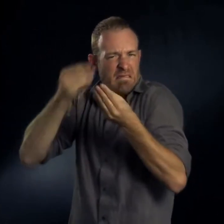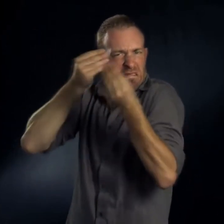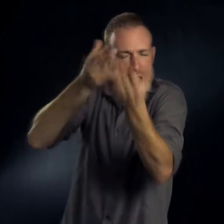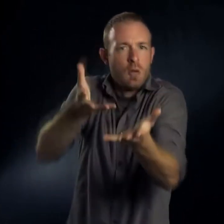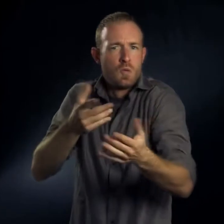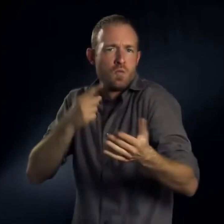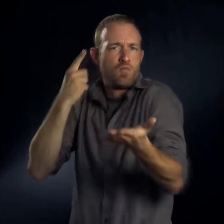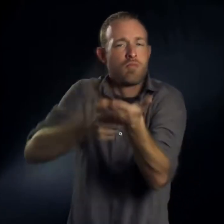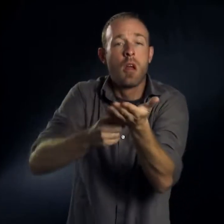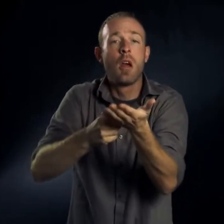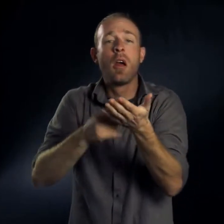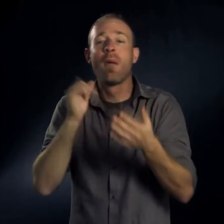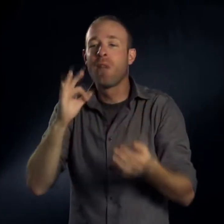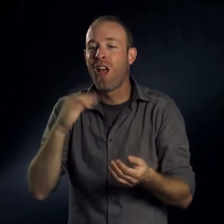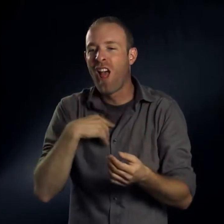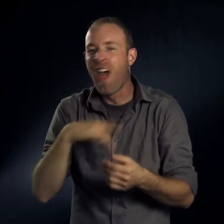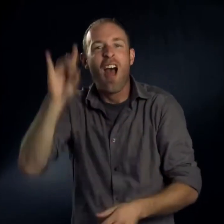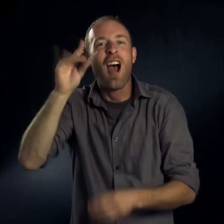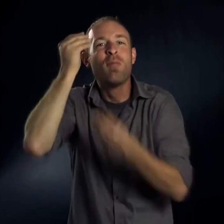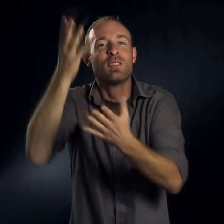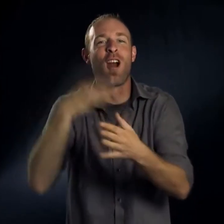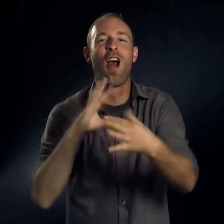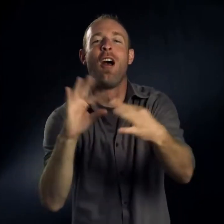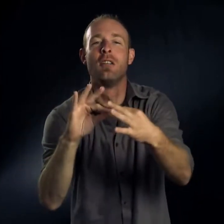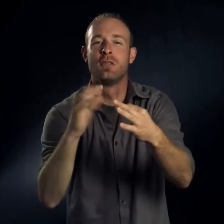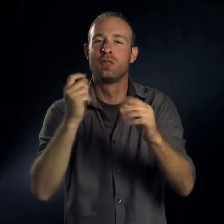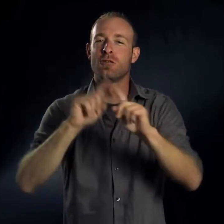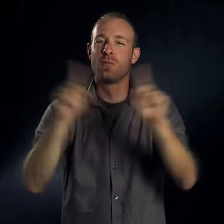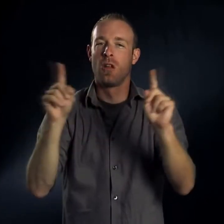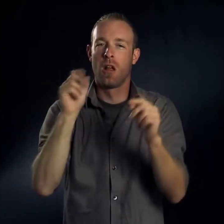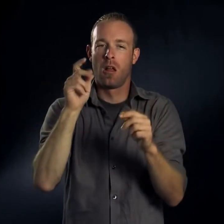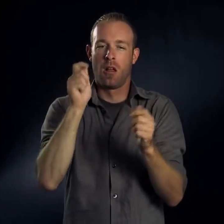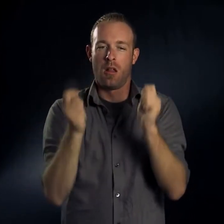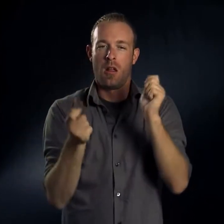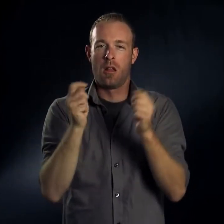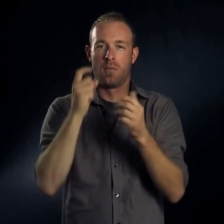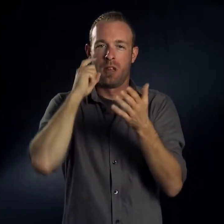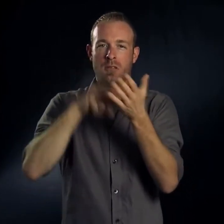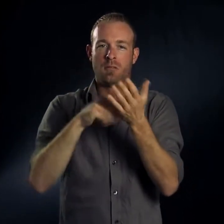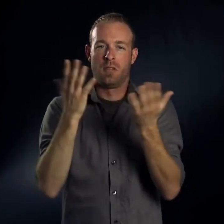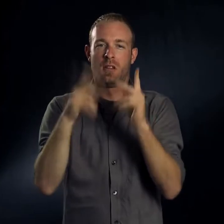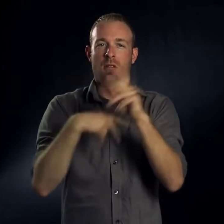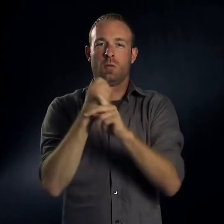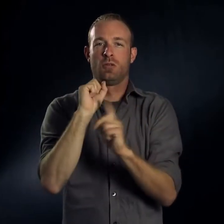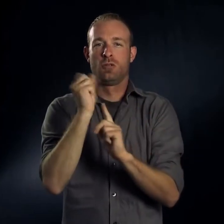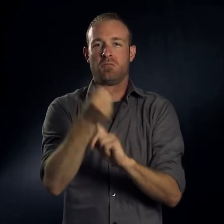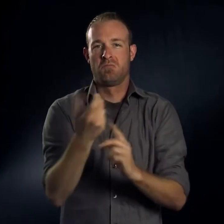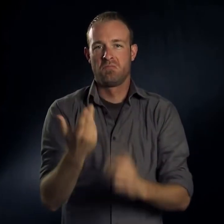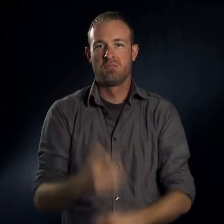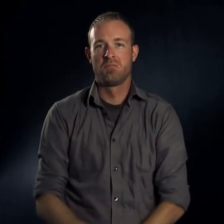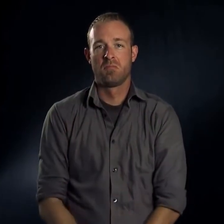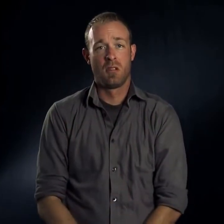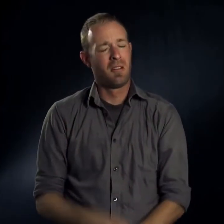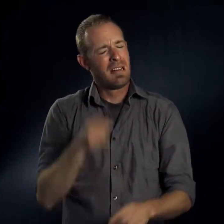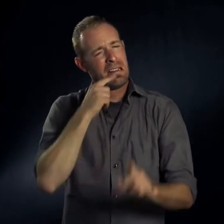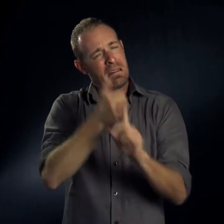When providing a presentation, the purpose is to provide the information as clear and precise as possible